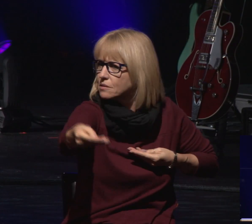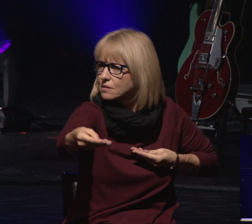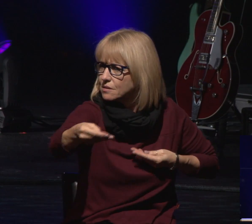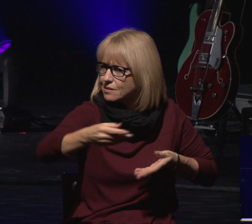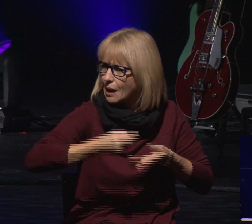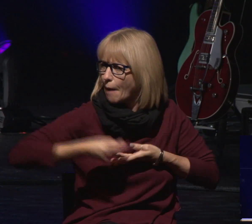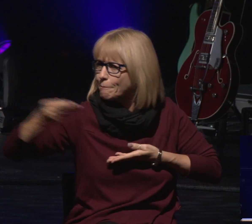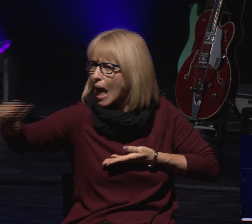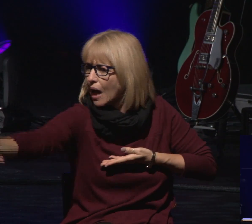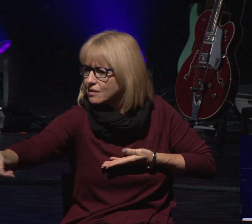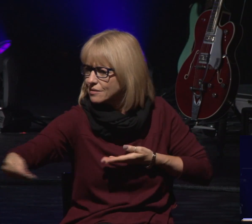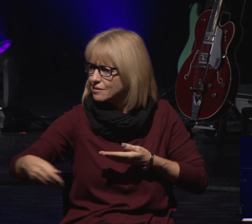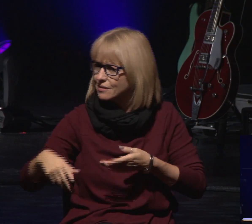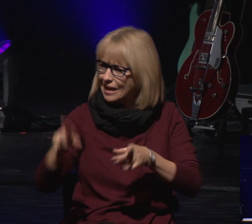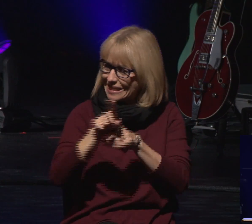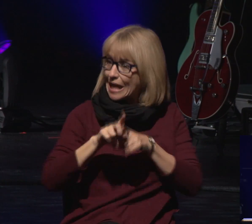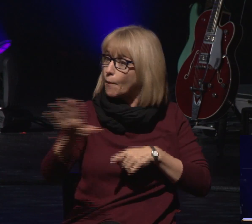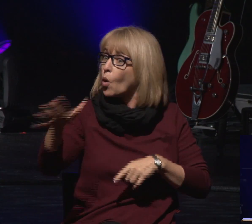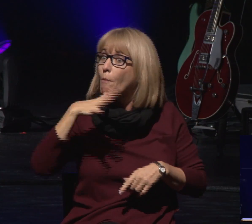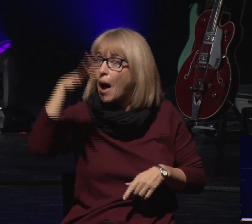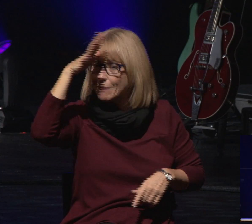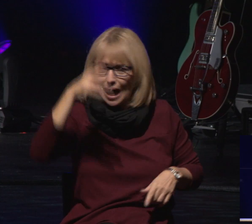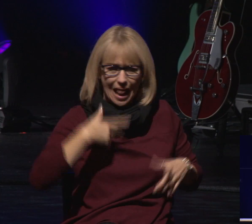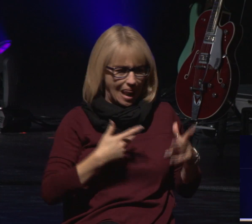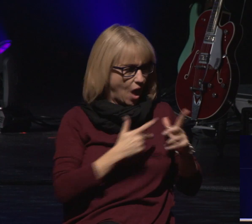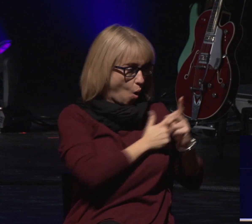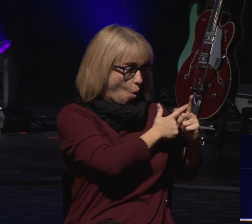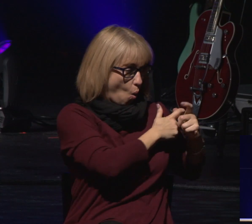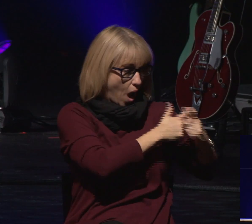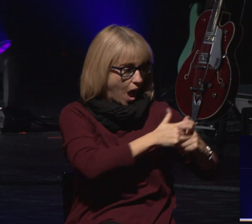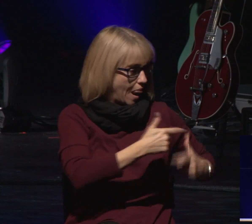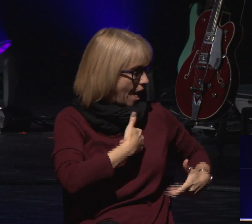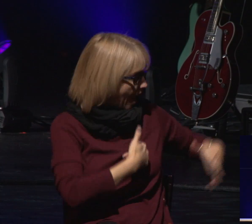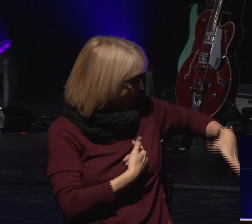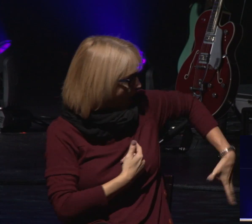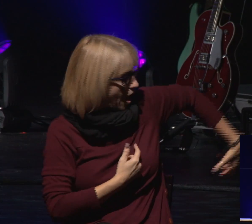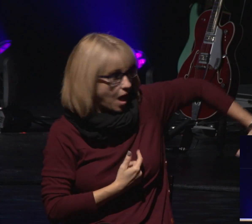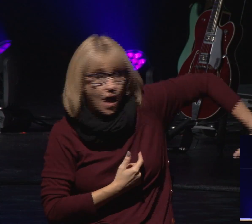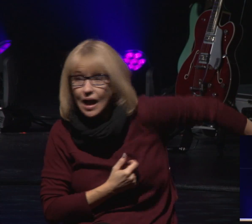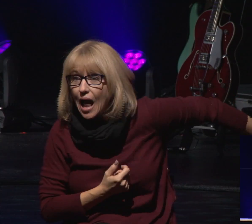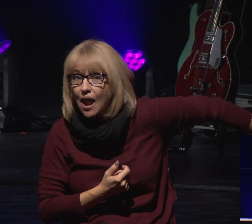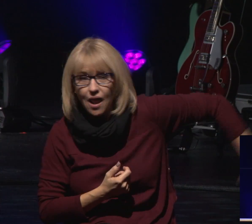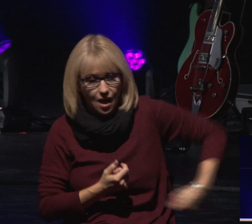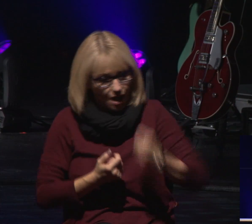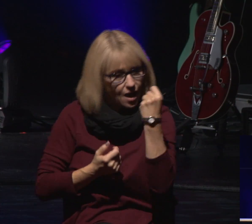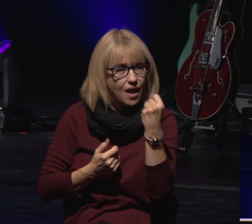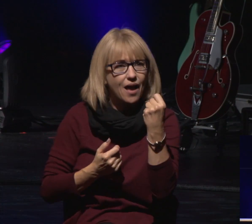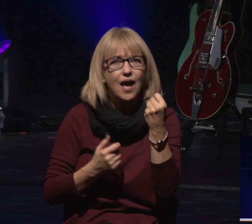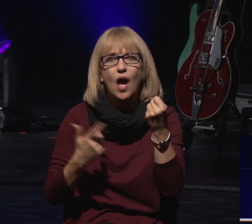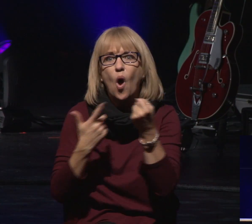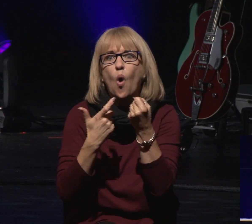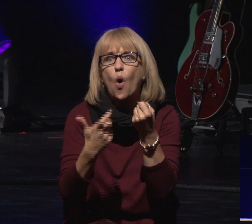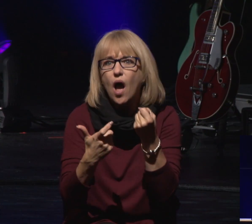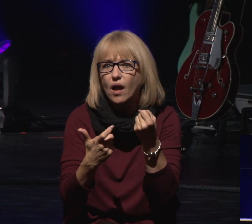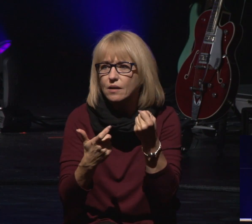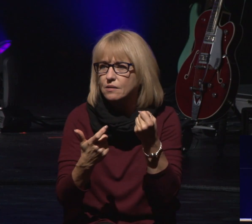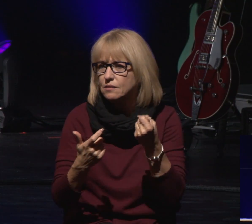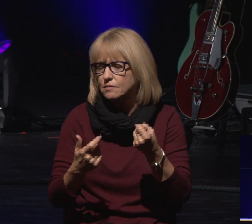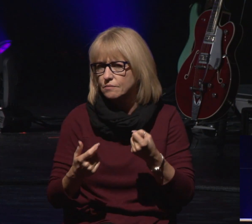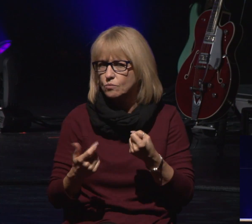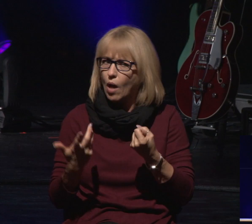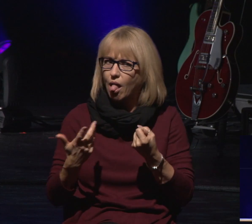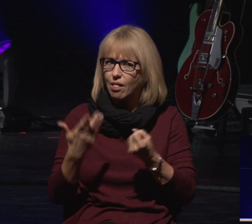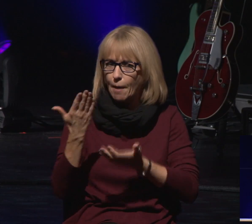They may have passed on to you the best baton ever. But in reality, many of you in this room, the baton that was passed to your parents was not so